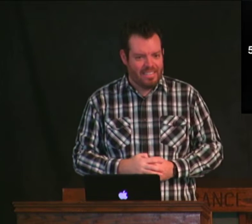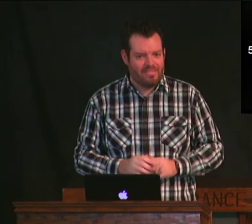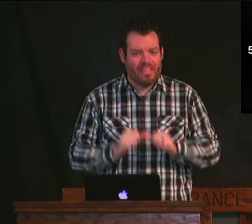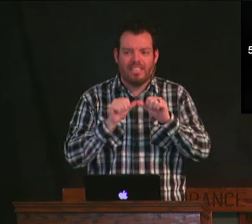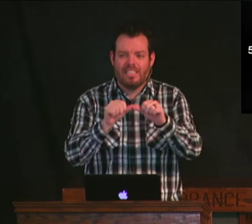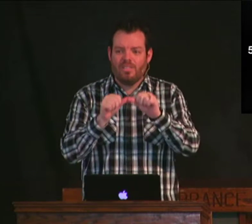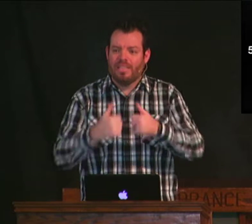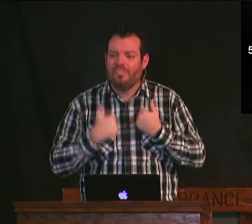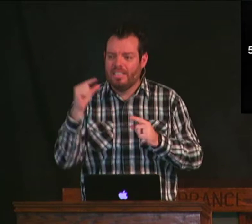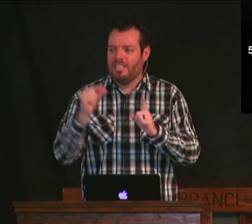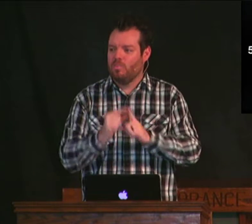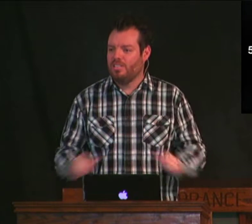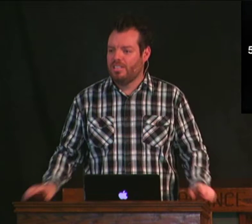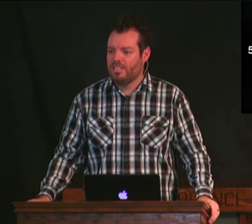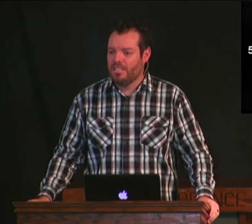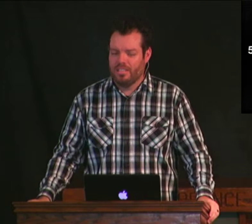We have to continue living in his words.